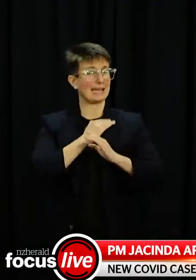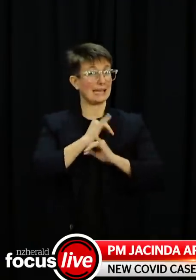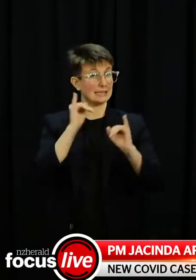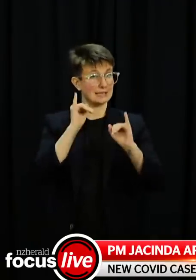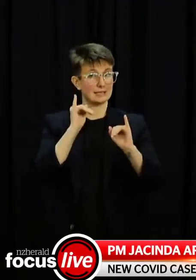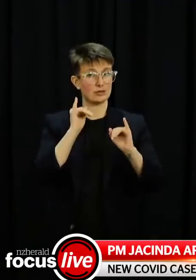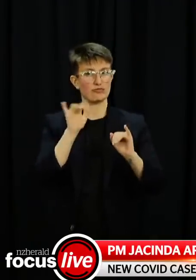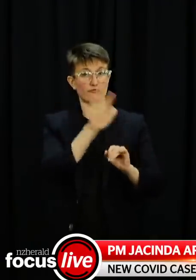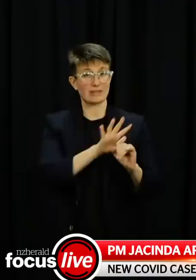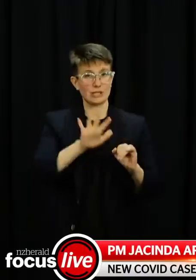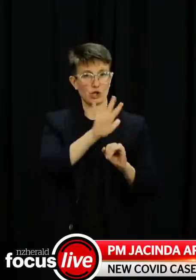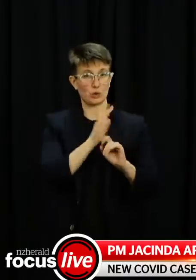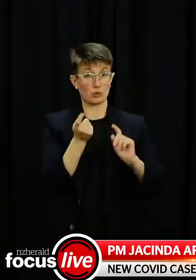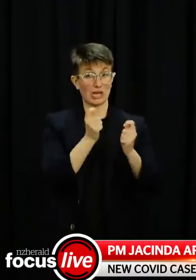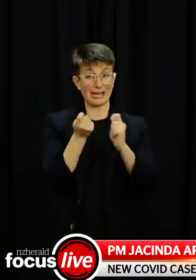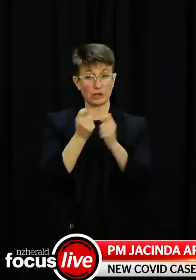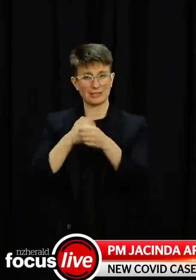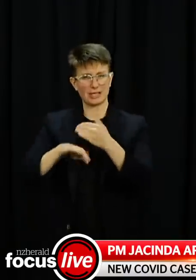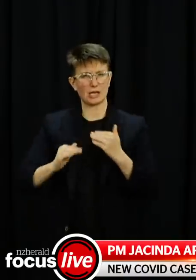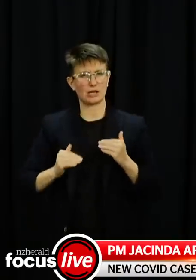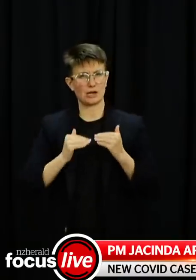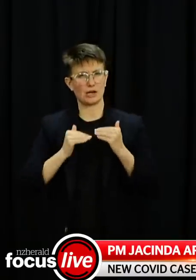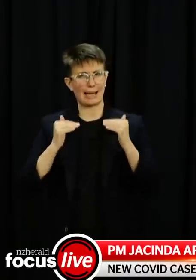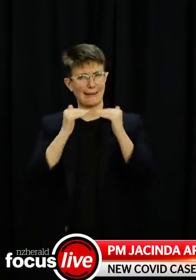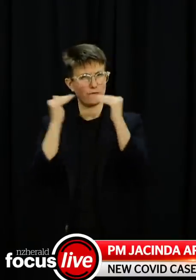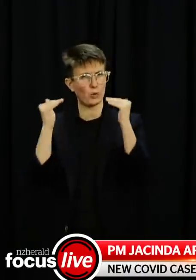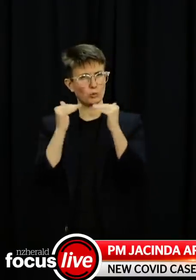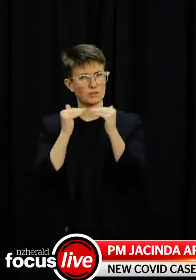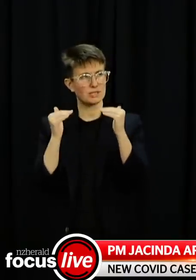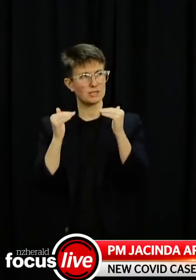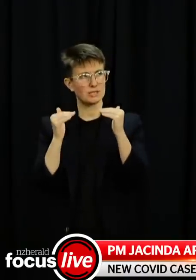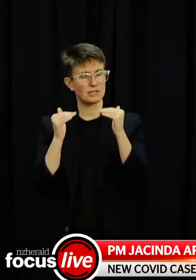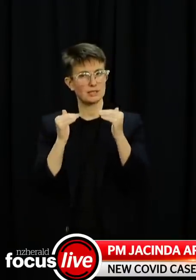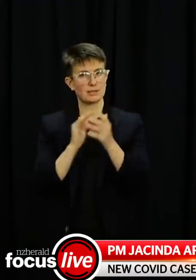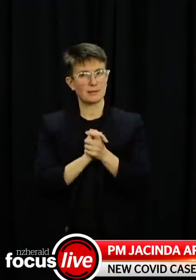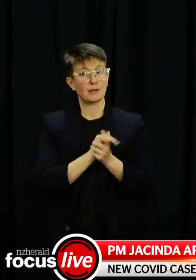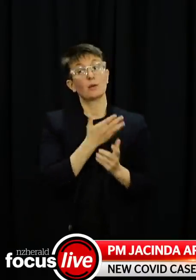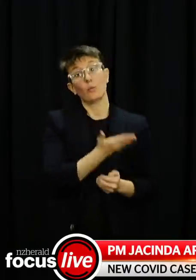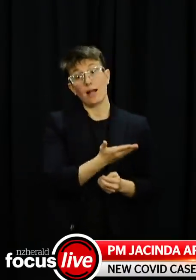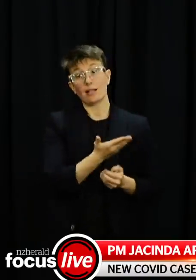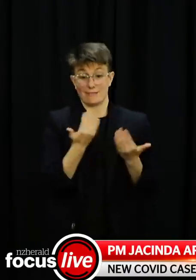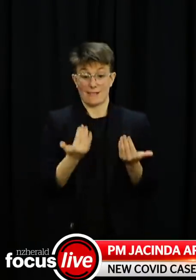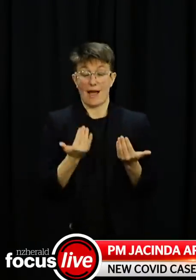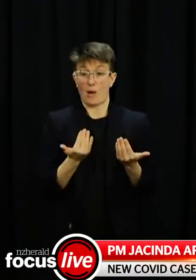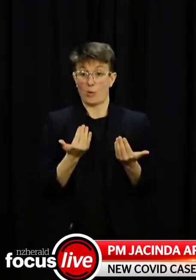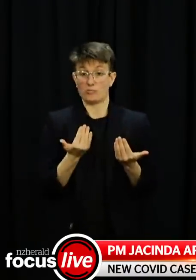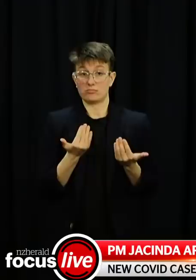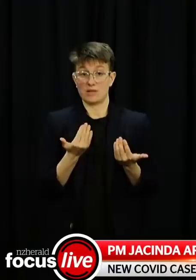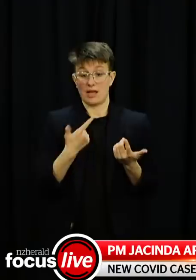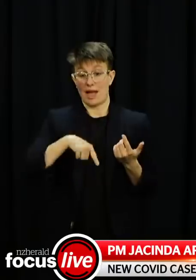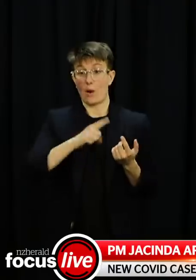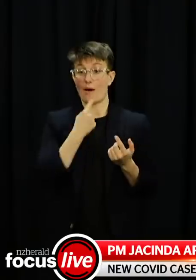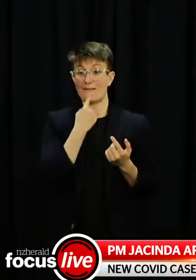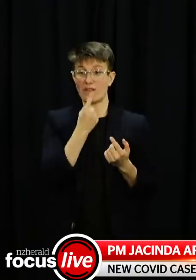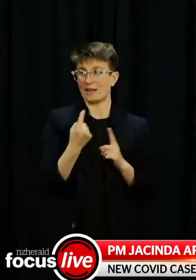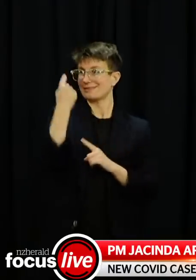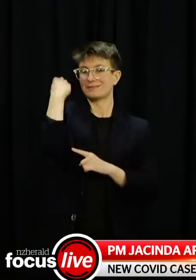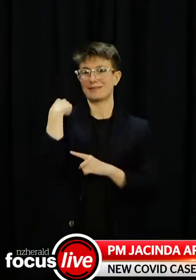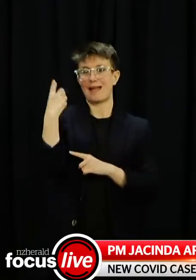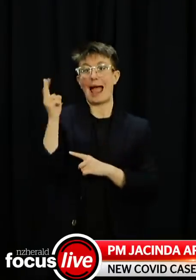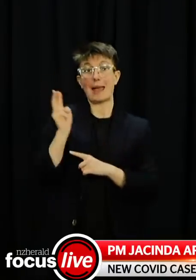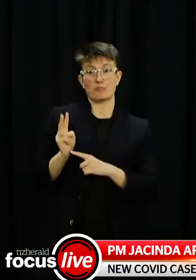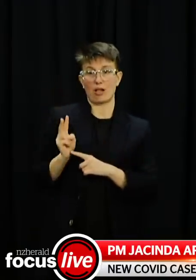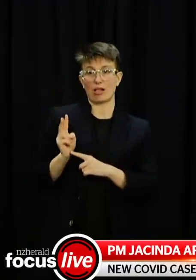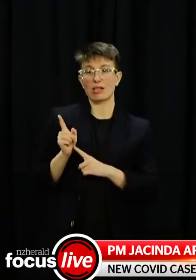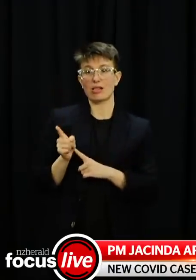seen actually here that we have, in this situation, remembering now we're in our advice in April was while we